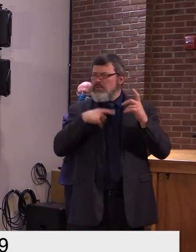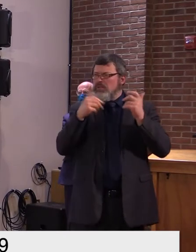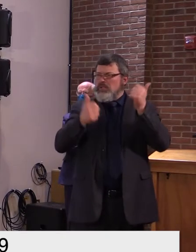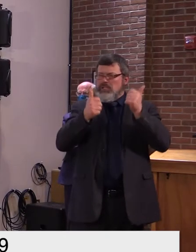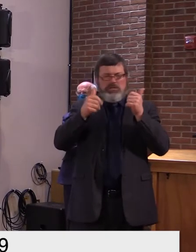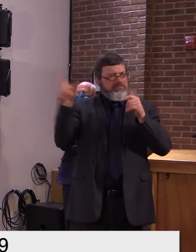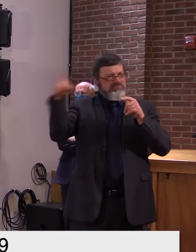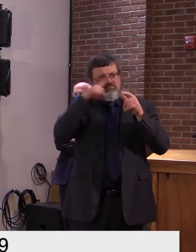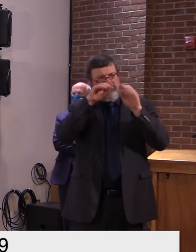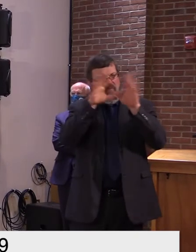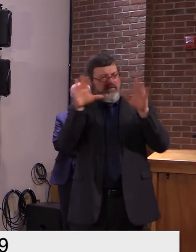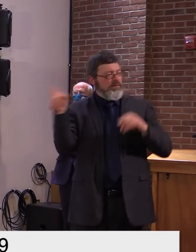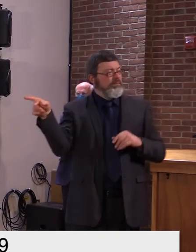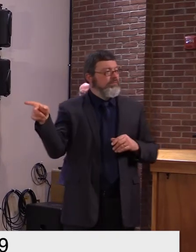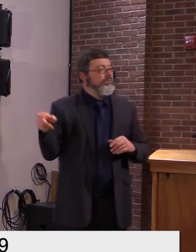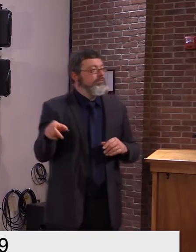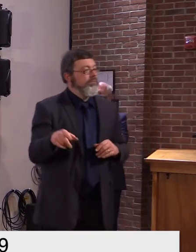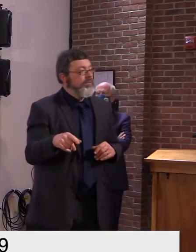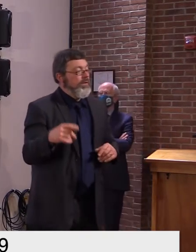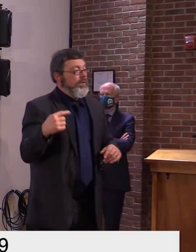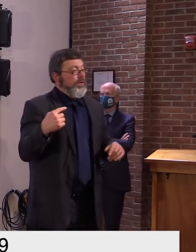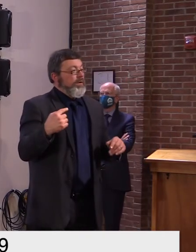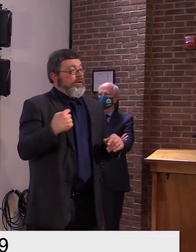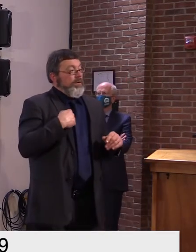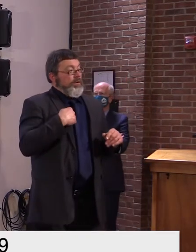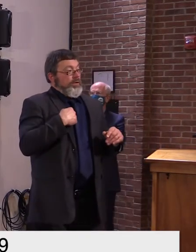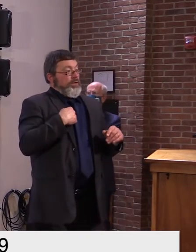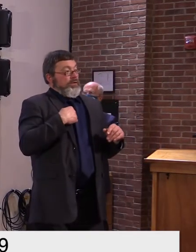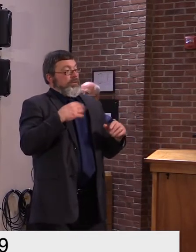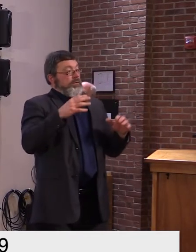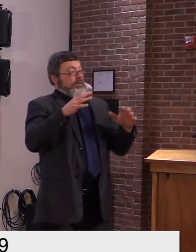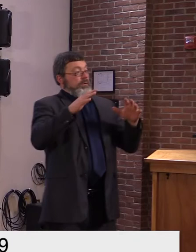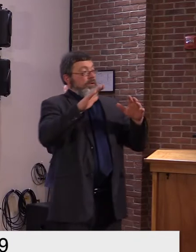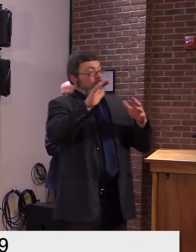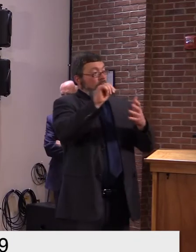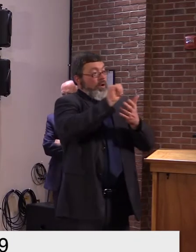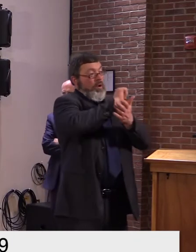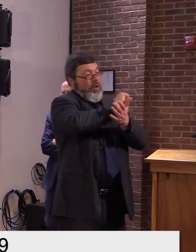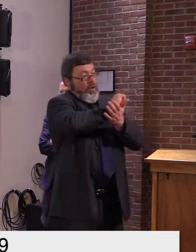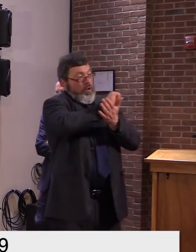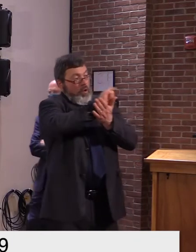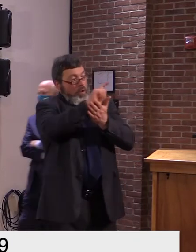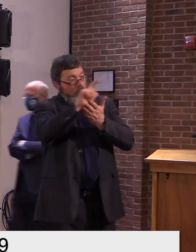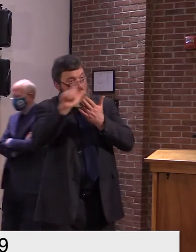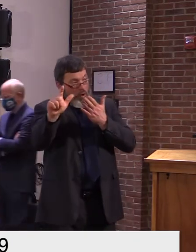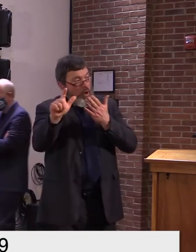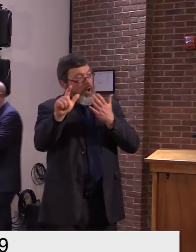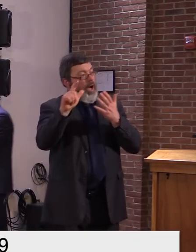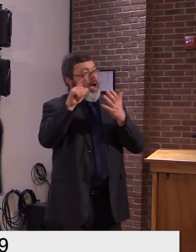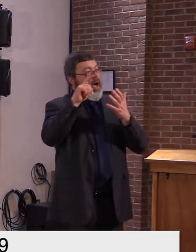have been extended for that 11 weeks. I don't know if Speaker Welch wants to add anything to that.